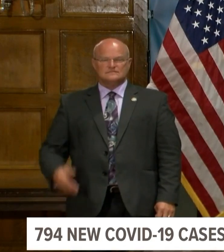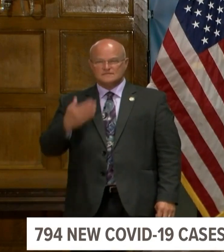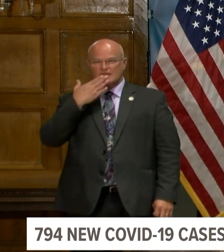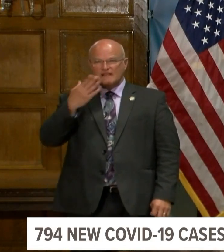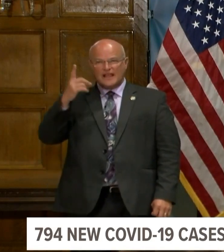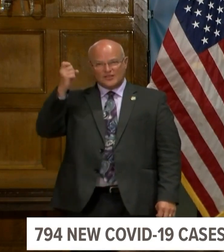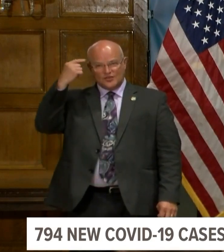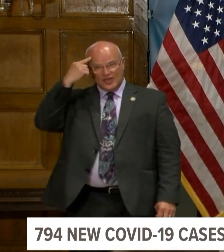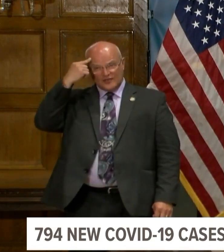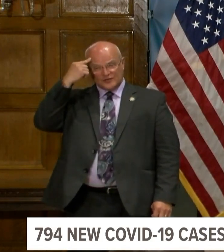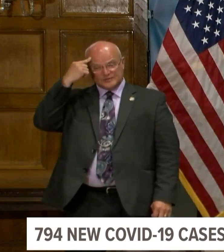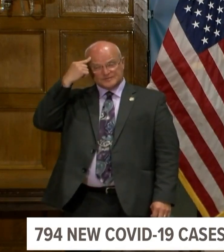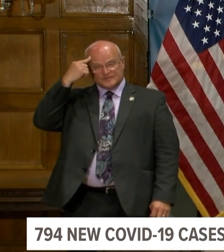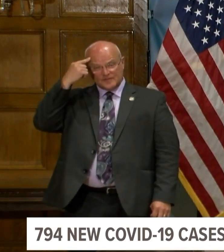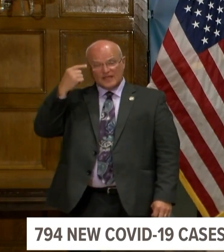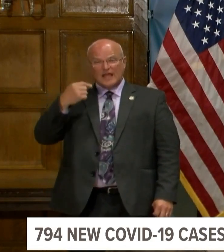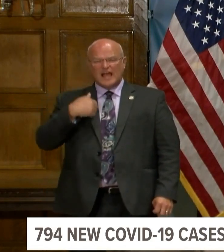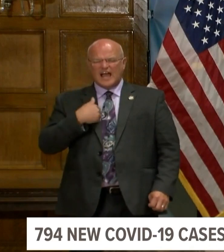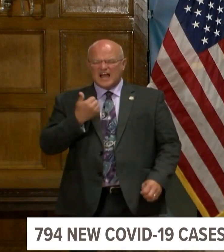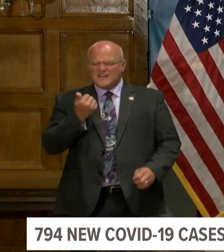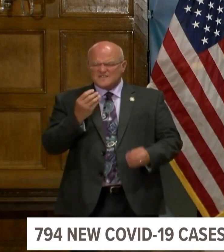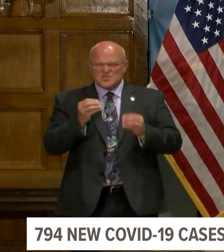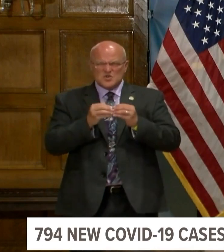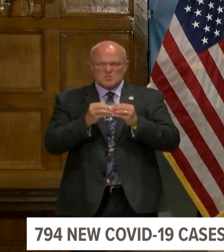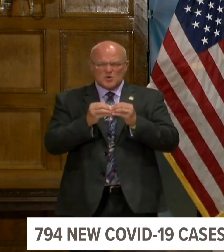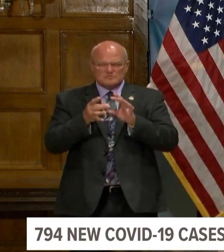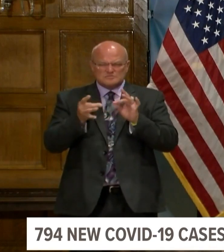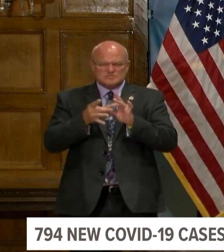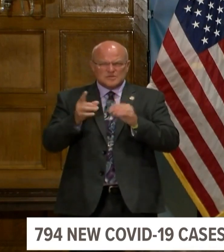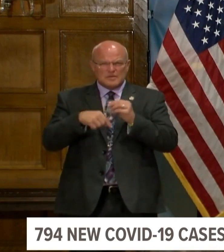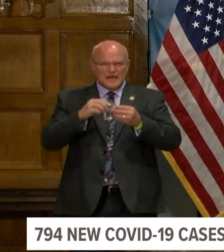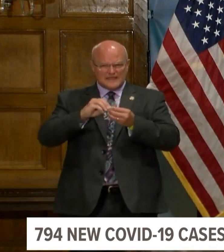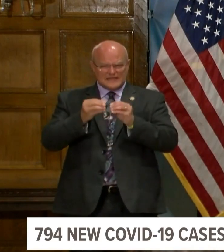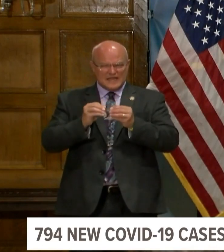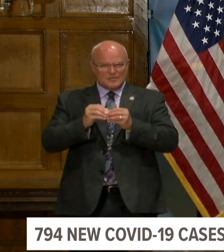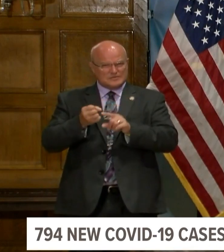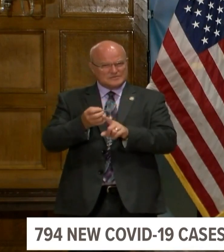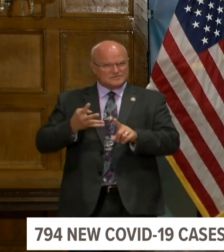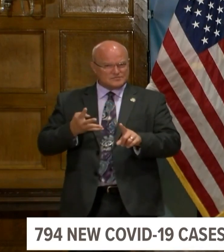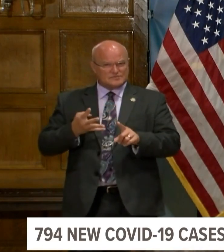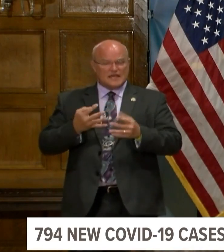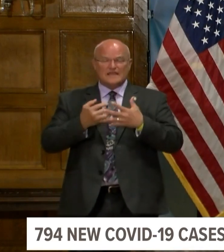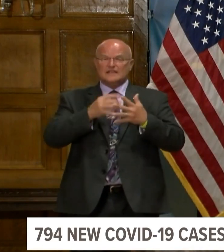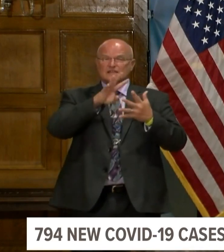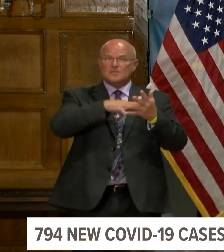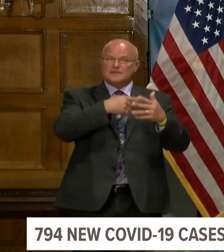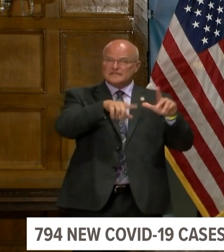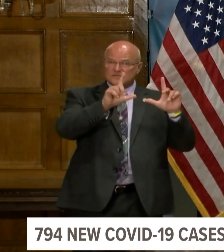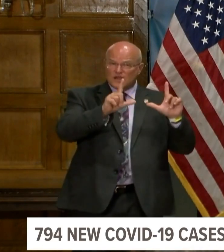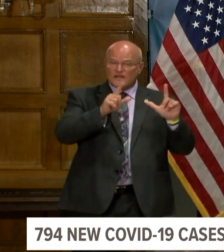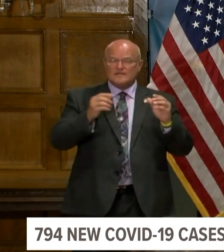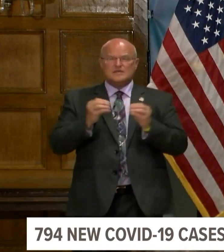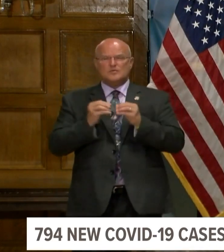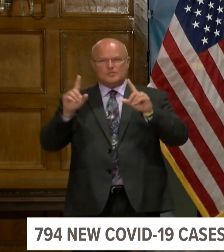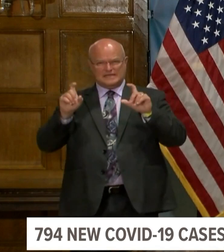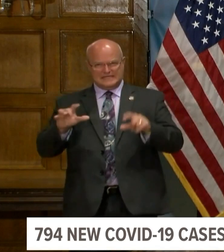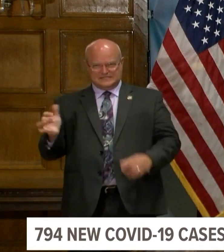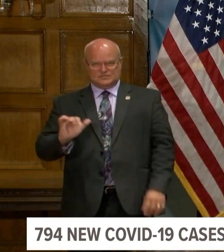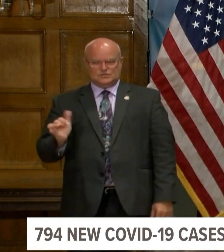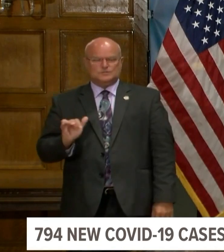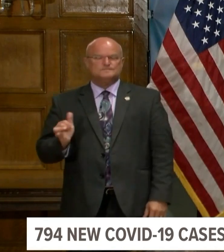Thank you, Governor. I'll give a few more details on the numbers, and I'd like to talk a little bit about this graph and then a little bit more about testing as